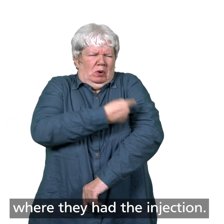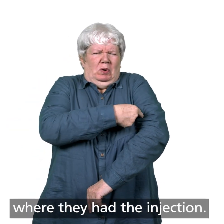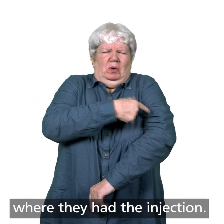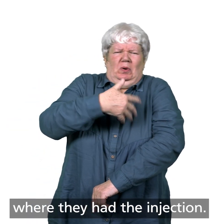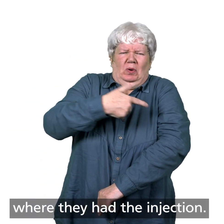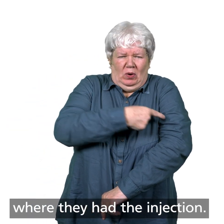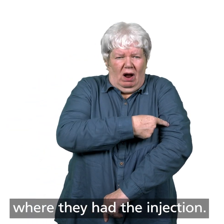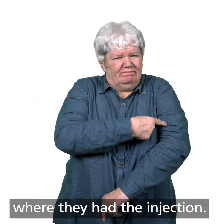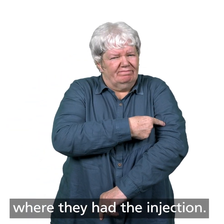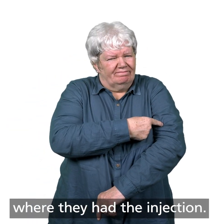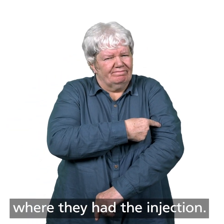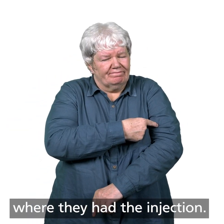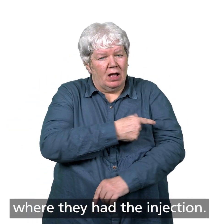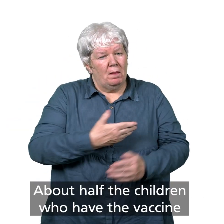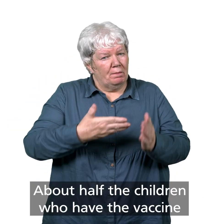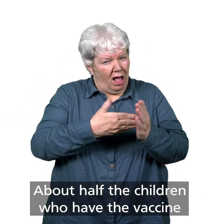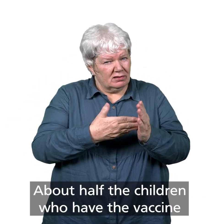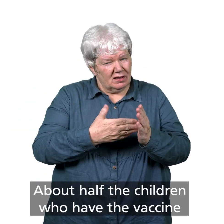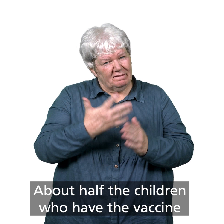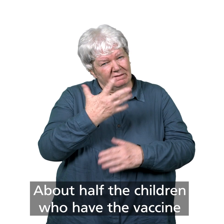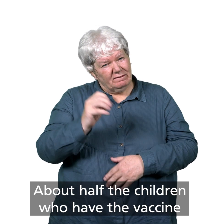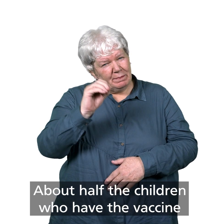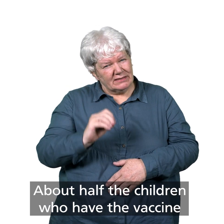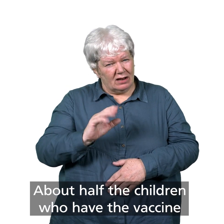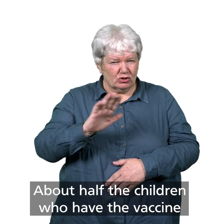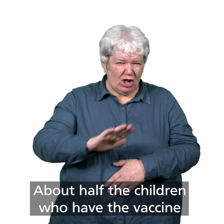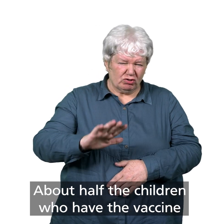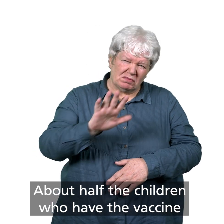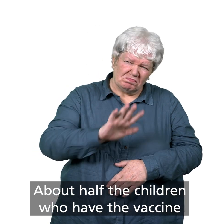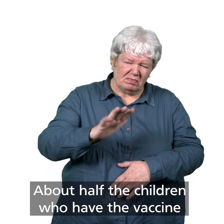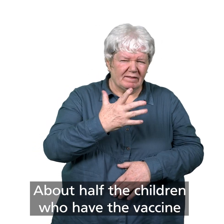where they had the injection. About half the children who have the vaccine